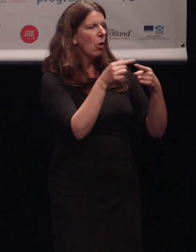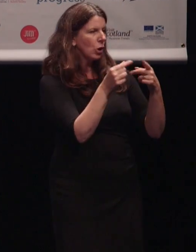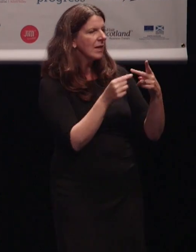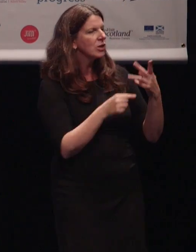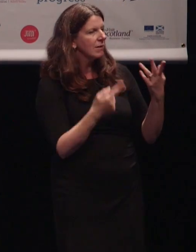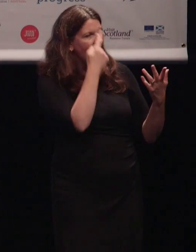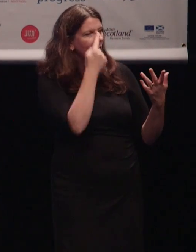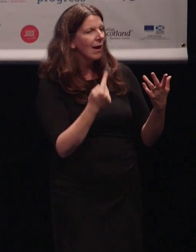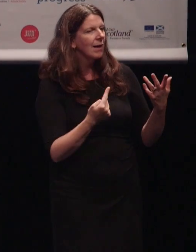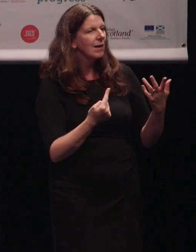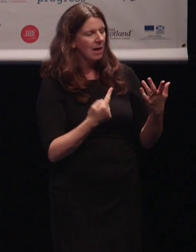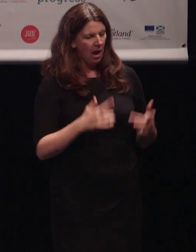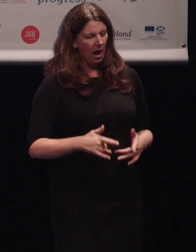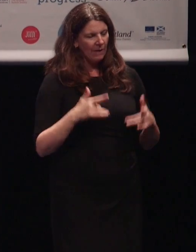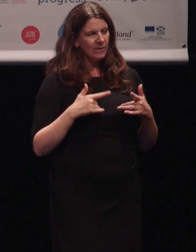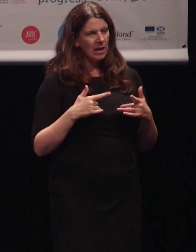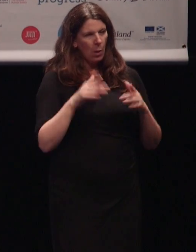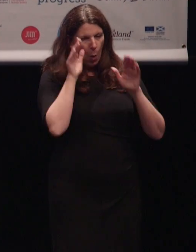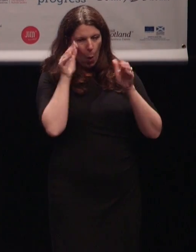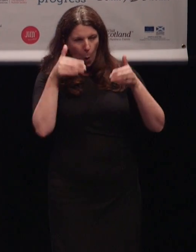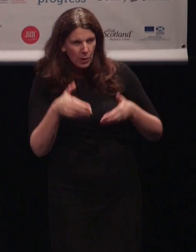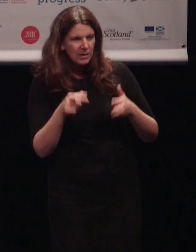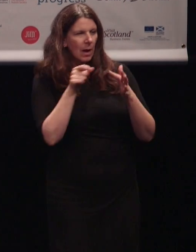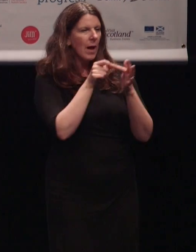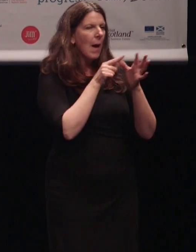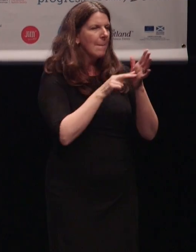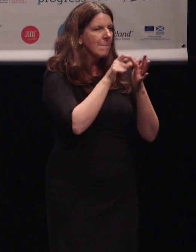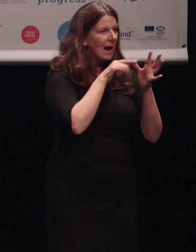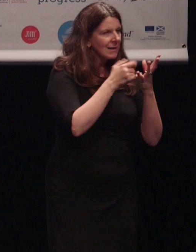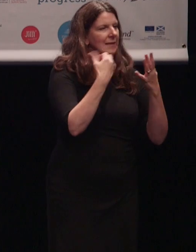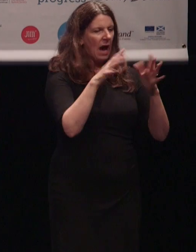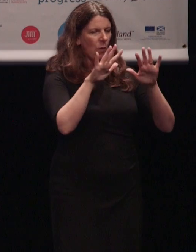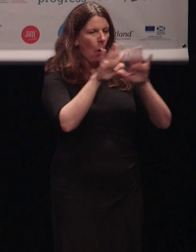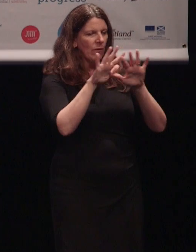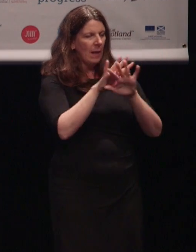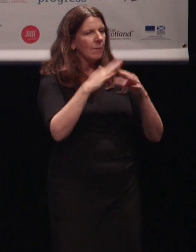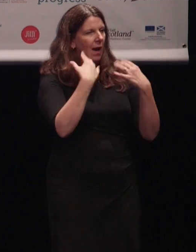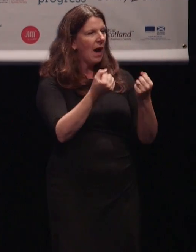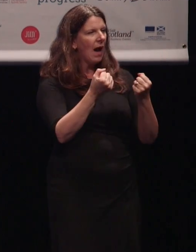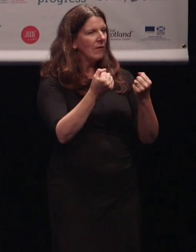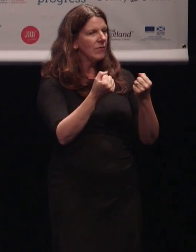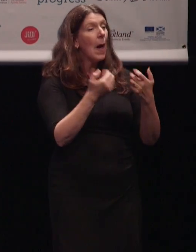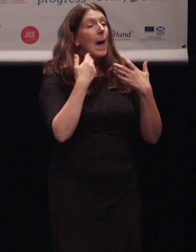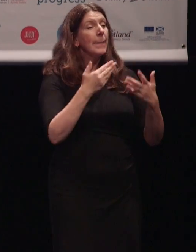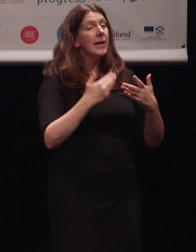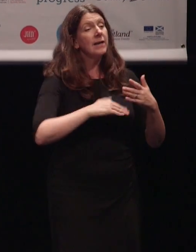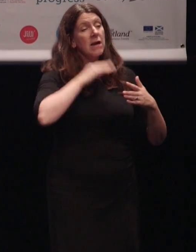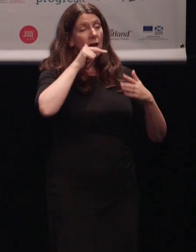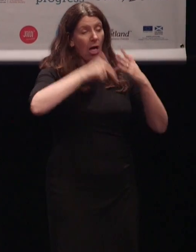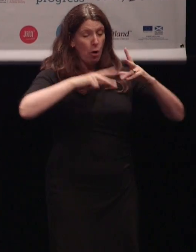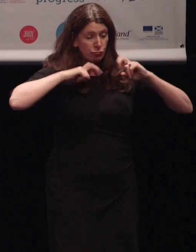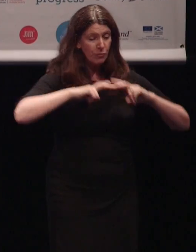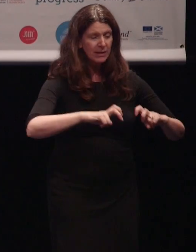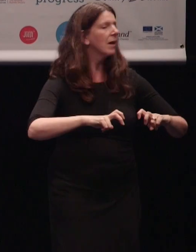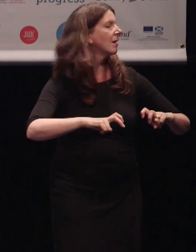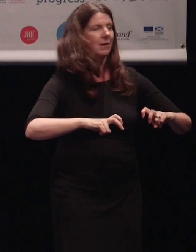think there is an overlap between autism and PANDAS. Can't tell you because it's not researched yet how many, but